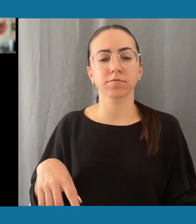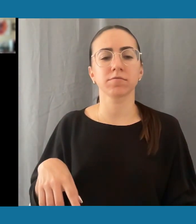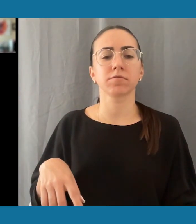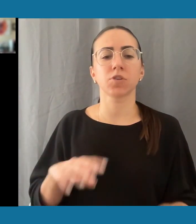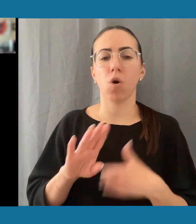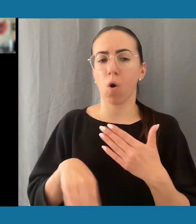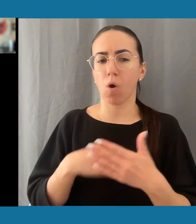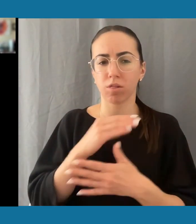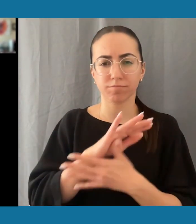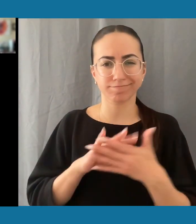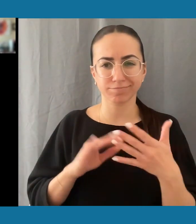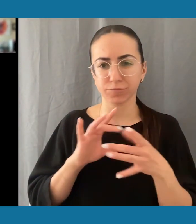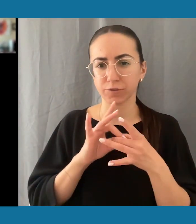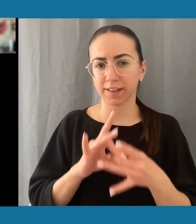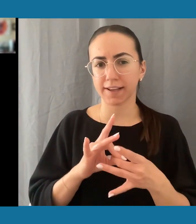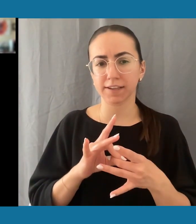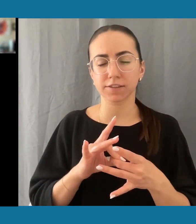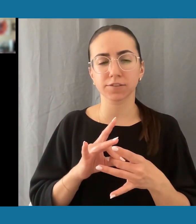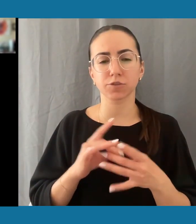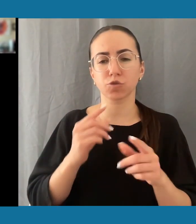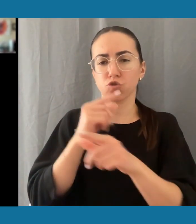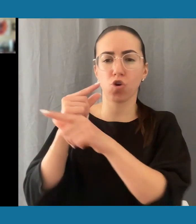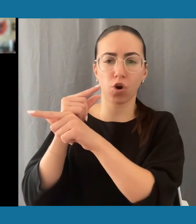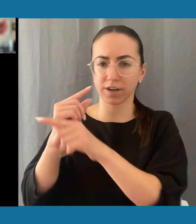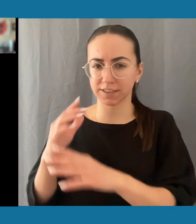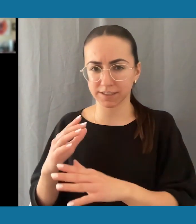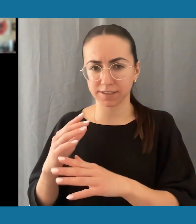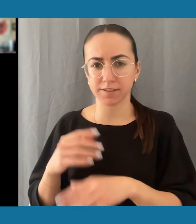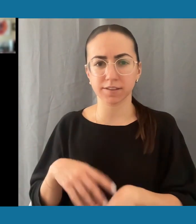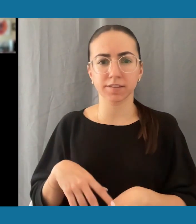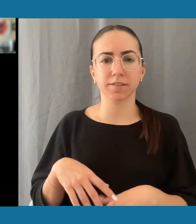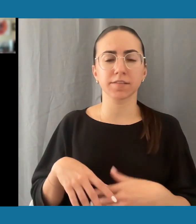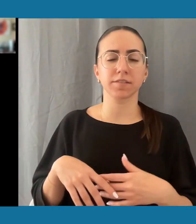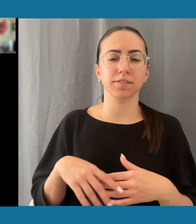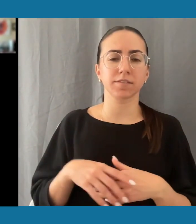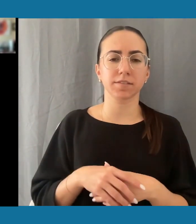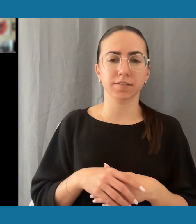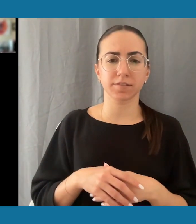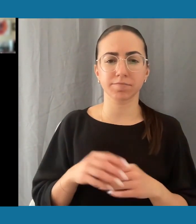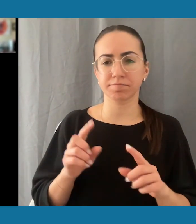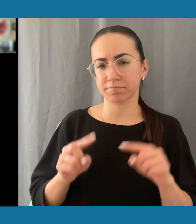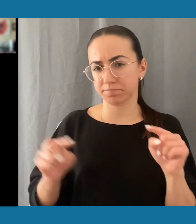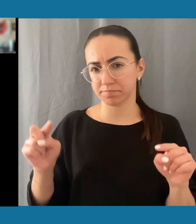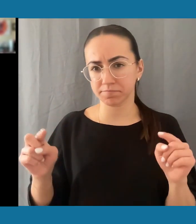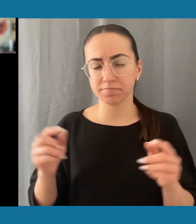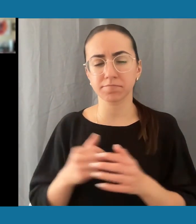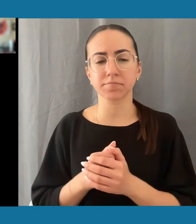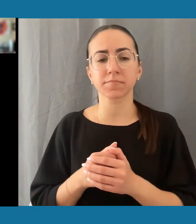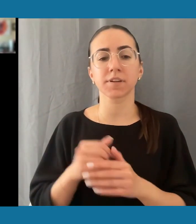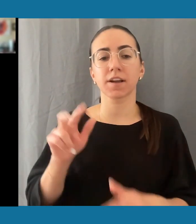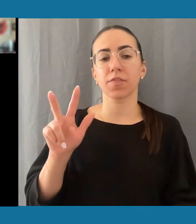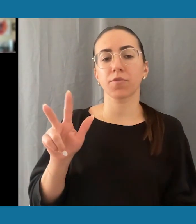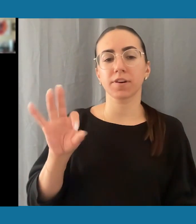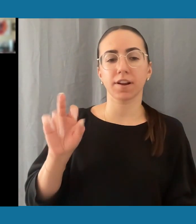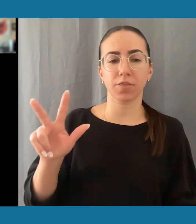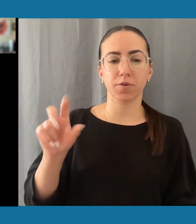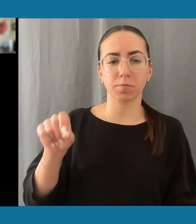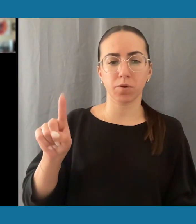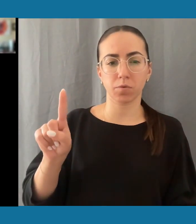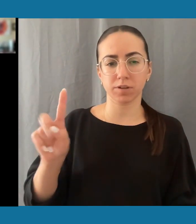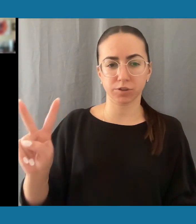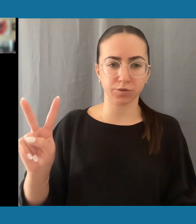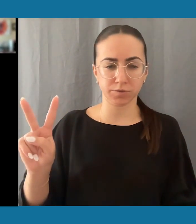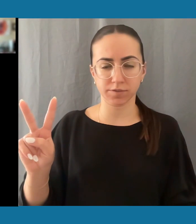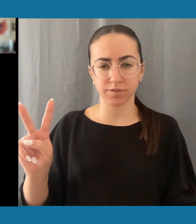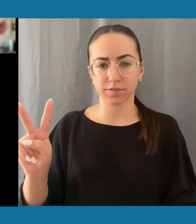guardianship, both plenary and limited guardianship. And then 393.12 covering capacity and the appointment